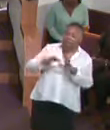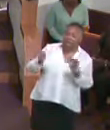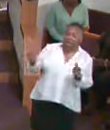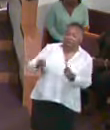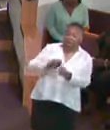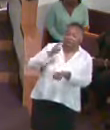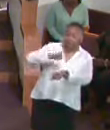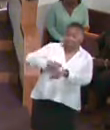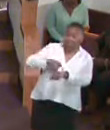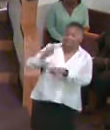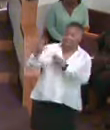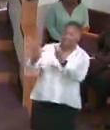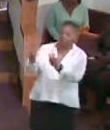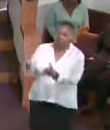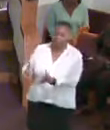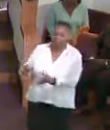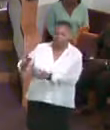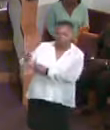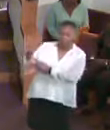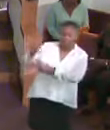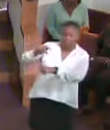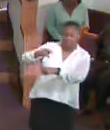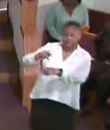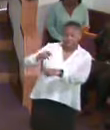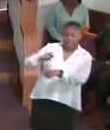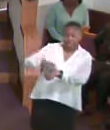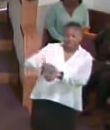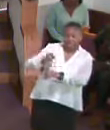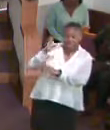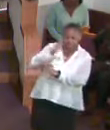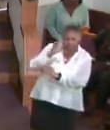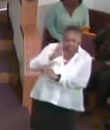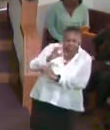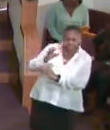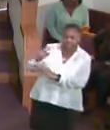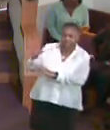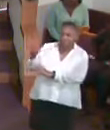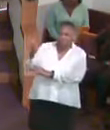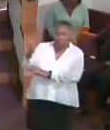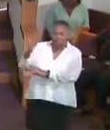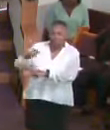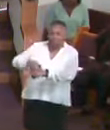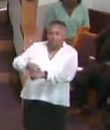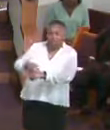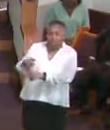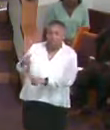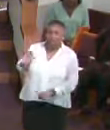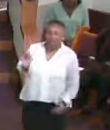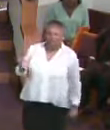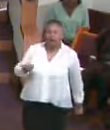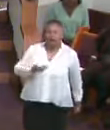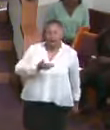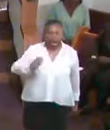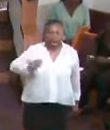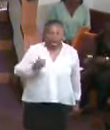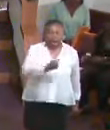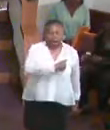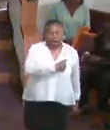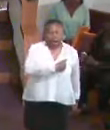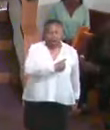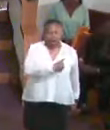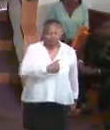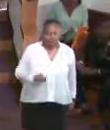visitor. The second time, you're seeking. The third time, you're ours. Praise the Lord.